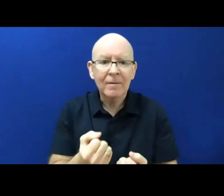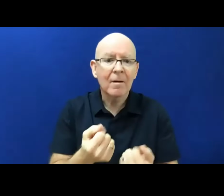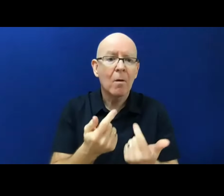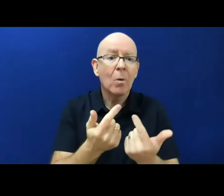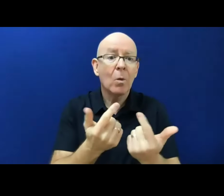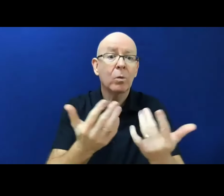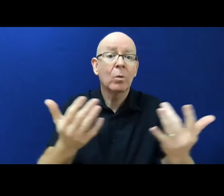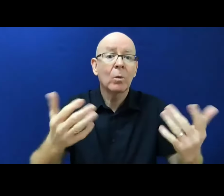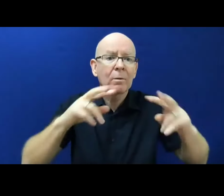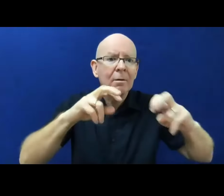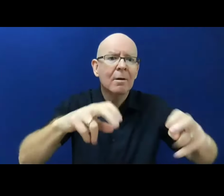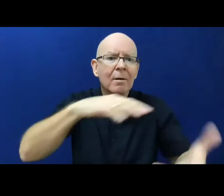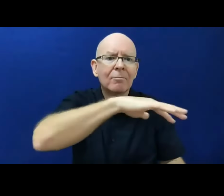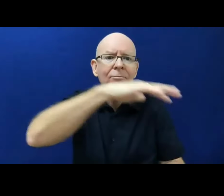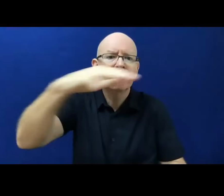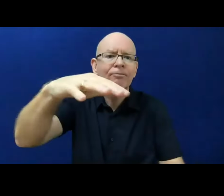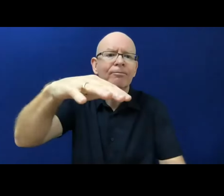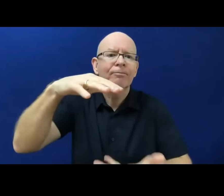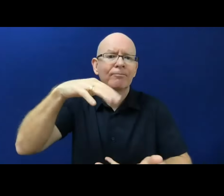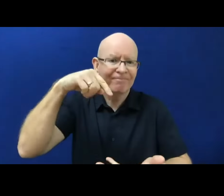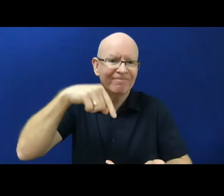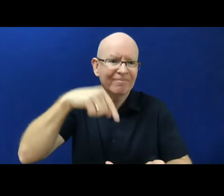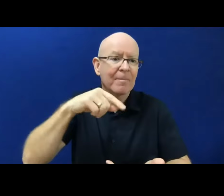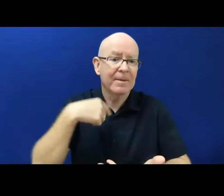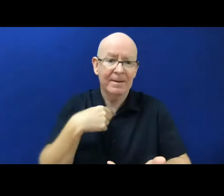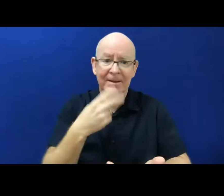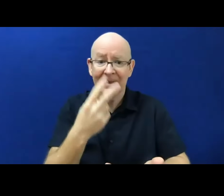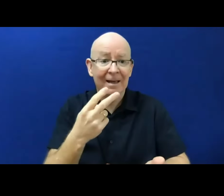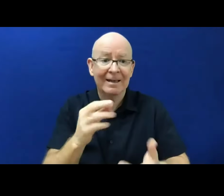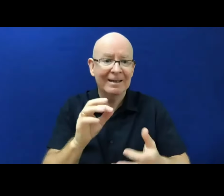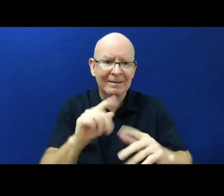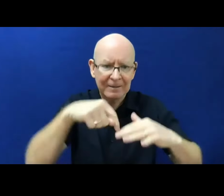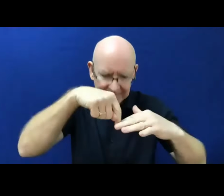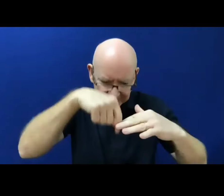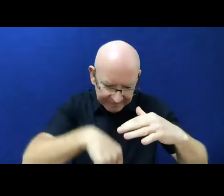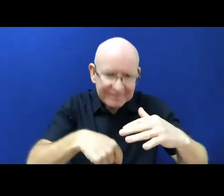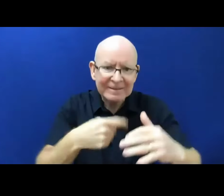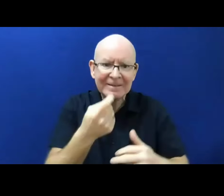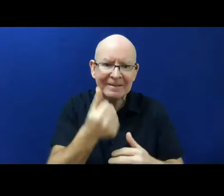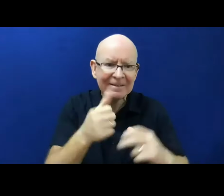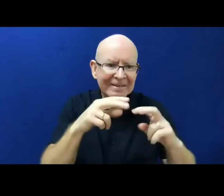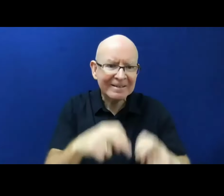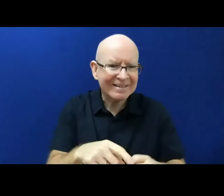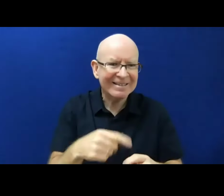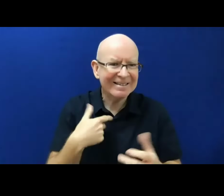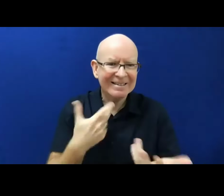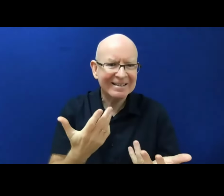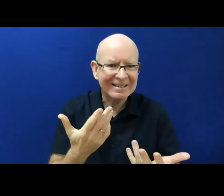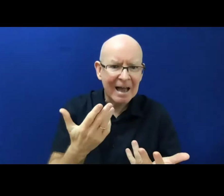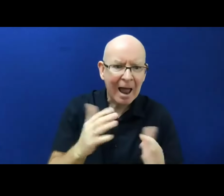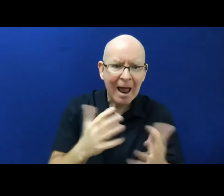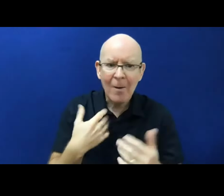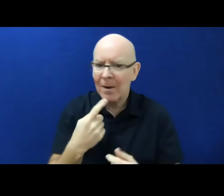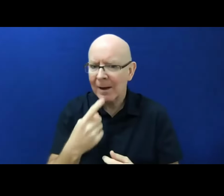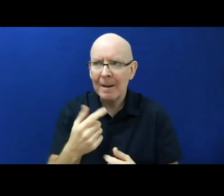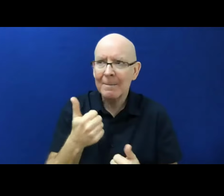now, Mark. Just because I'm completely I lost track of time, so let me know if I have to